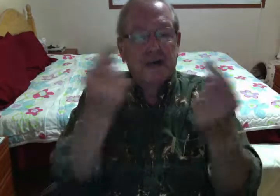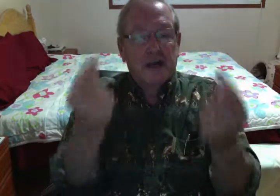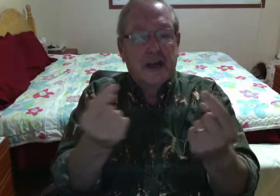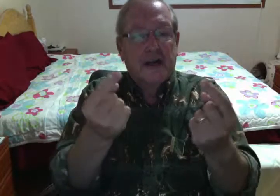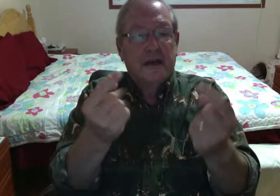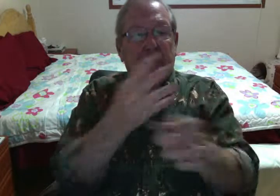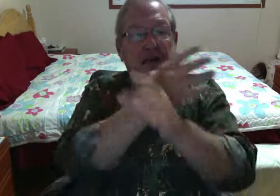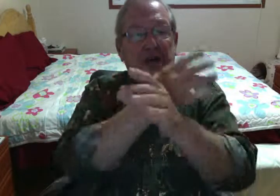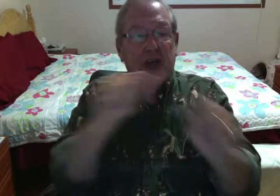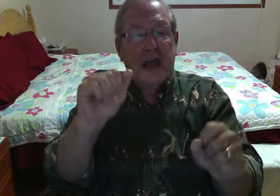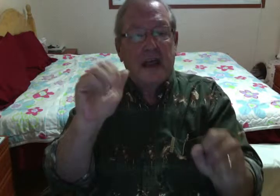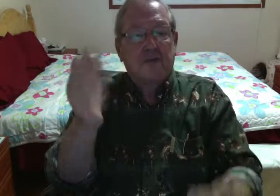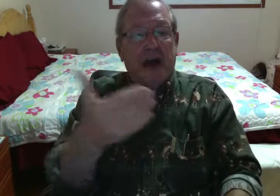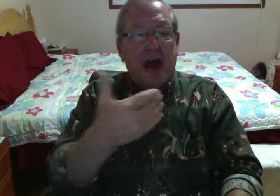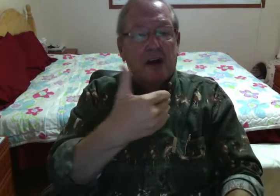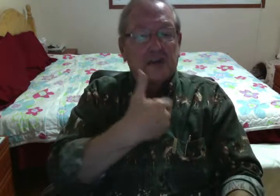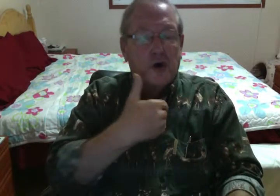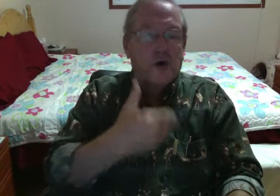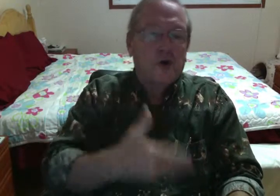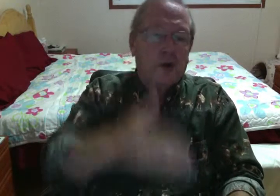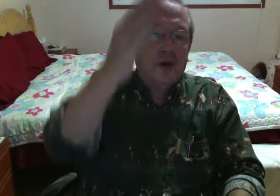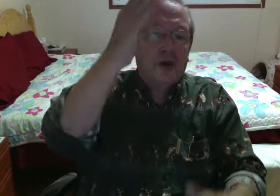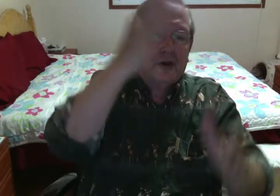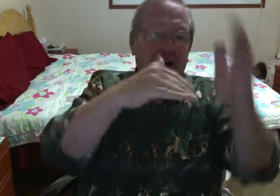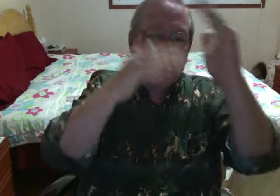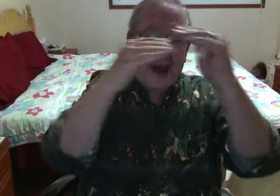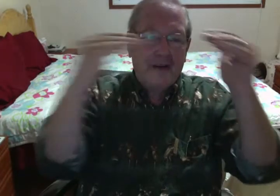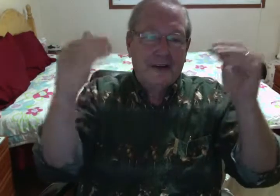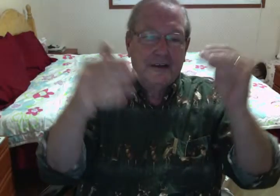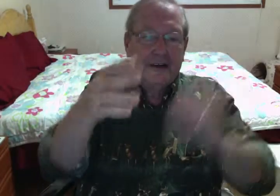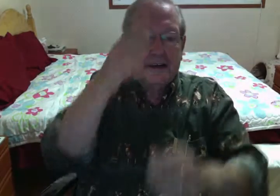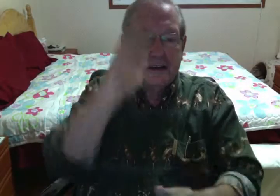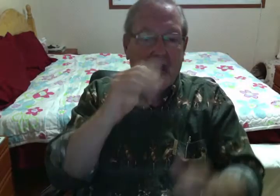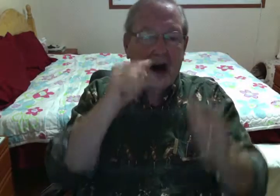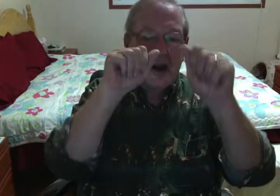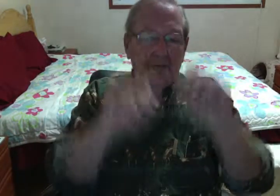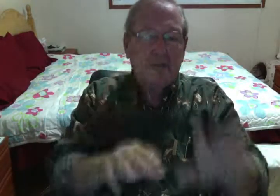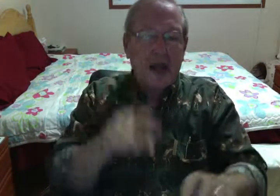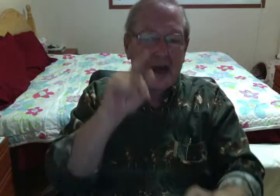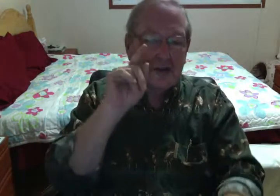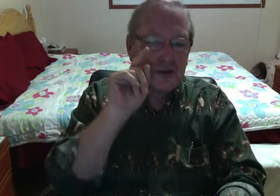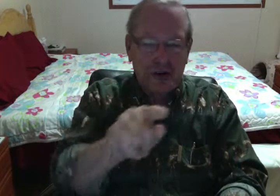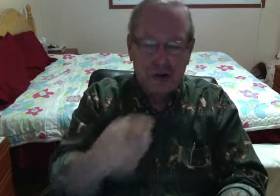sin, saves our soul to go to heaven. God bless you.